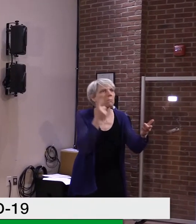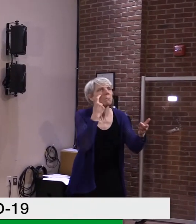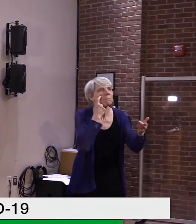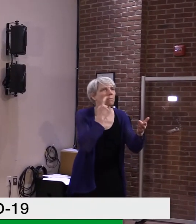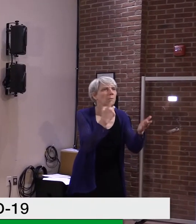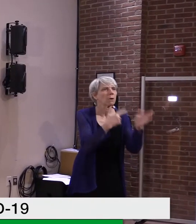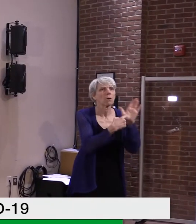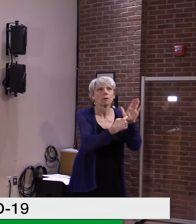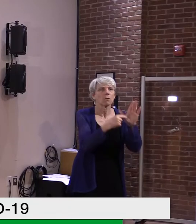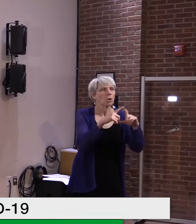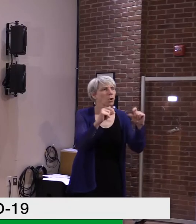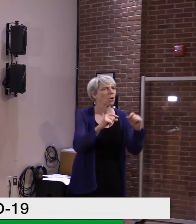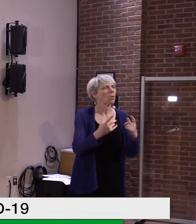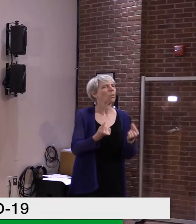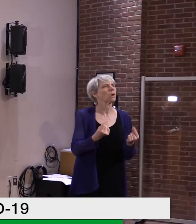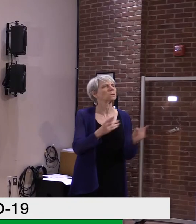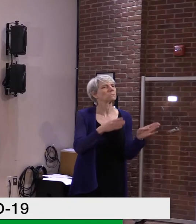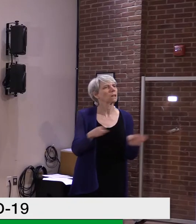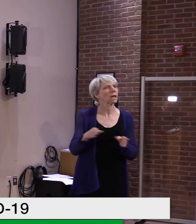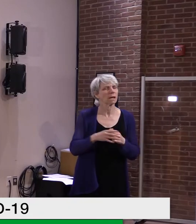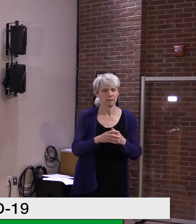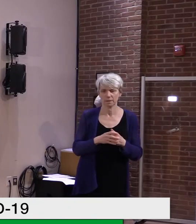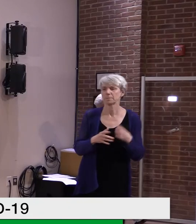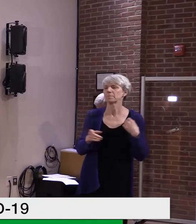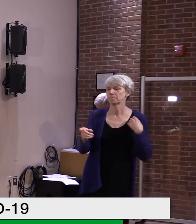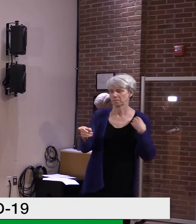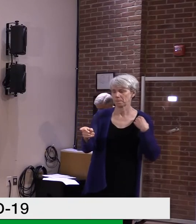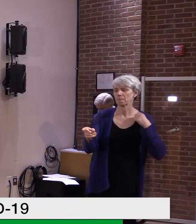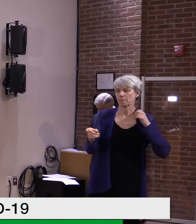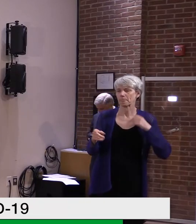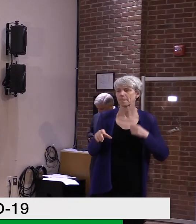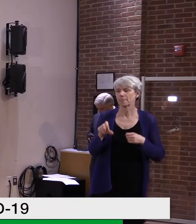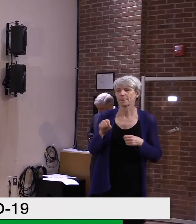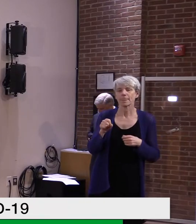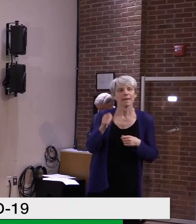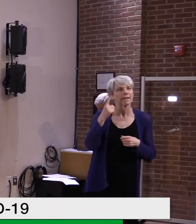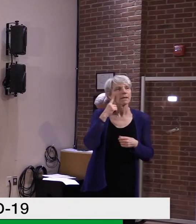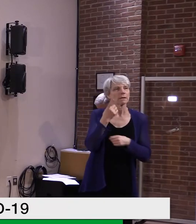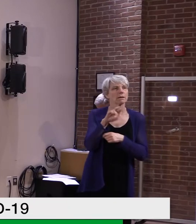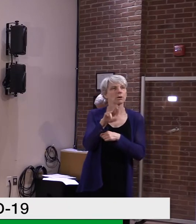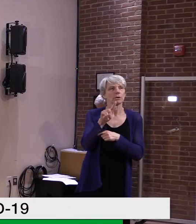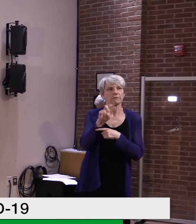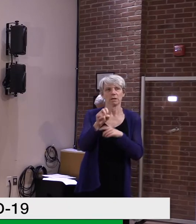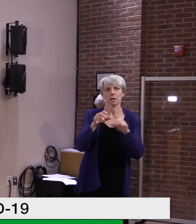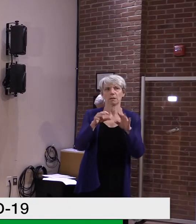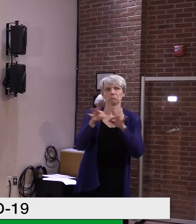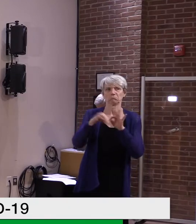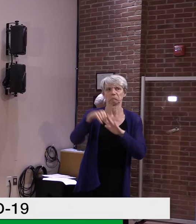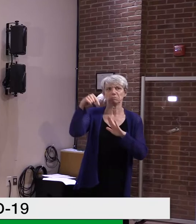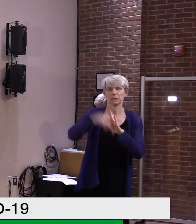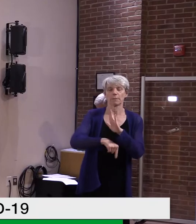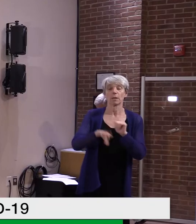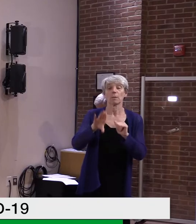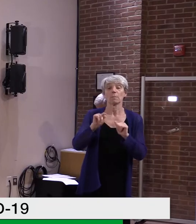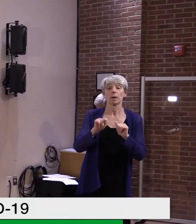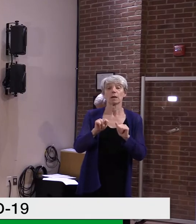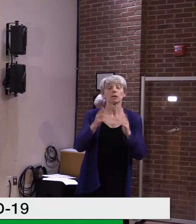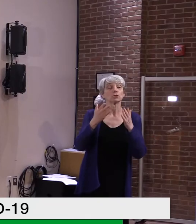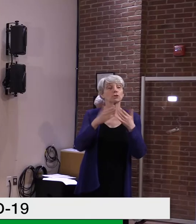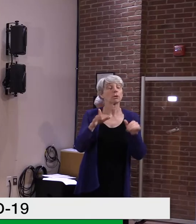Yeah, I think that's true. I think, well, Dr. Levine will share with you, I think the general recommendation will be that anyone